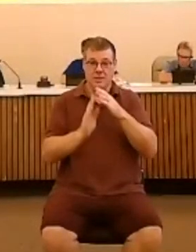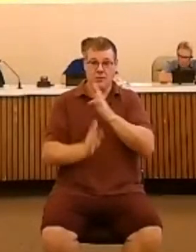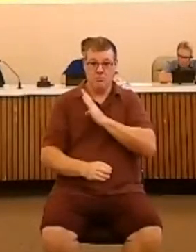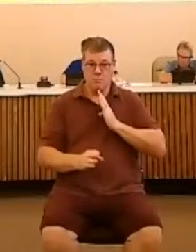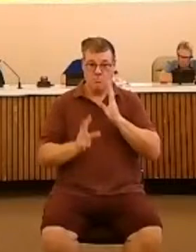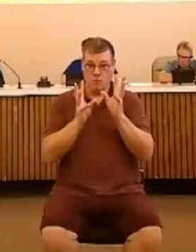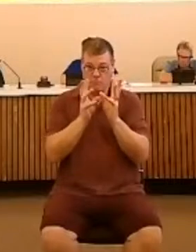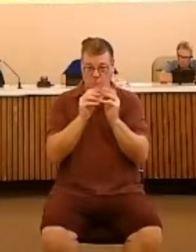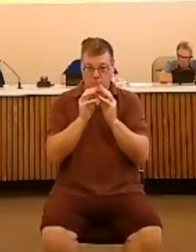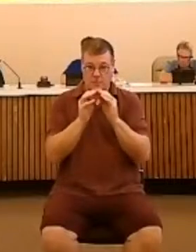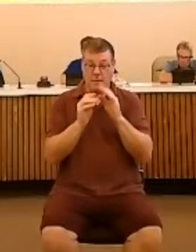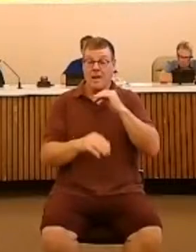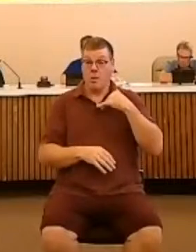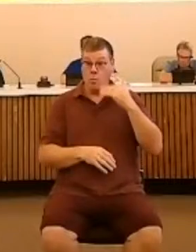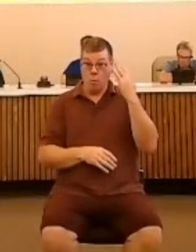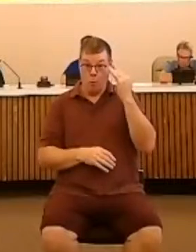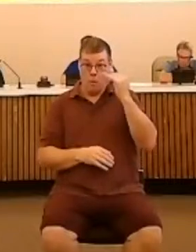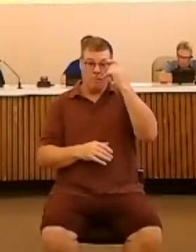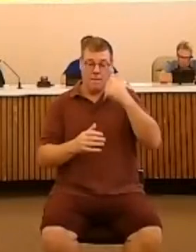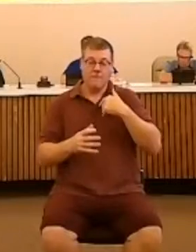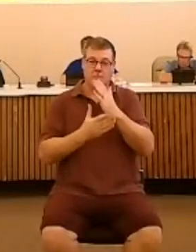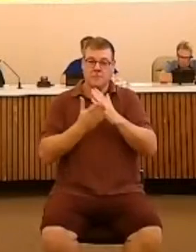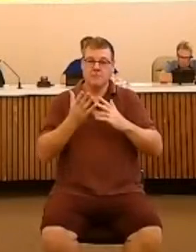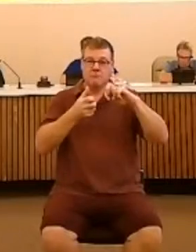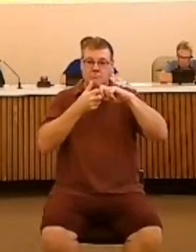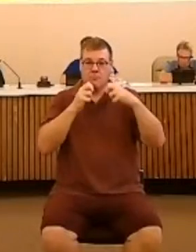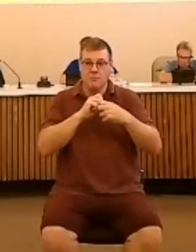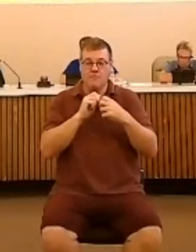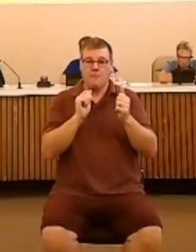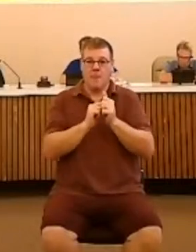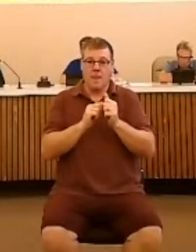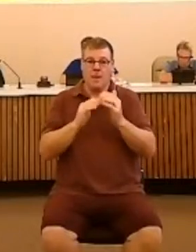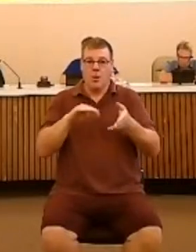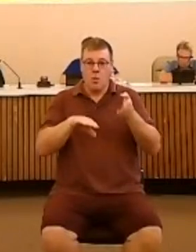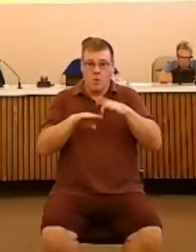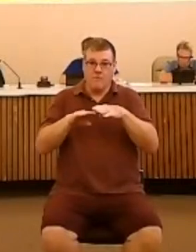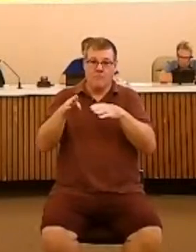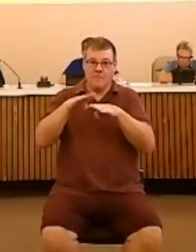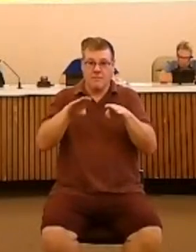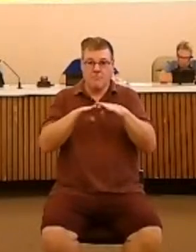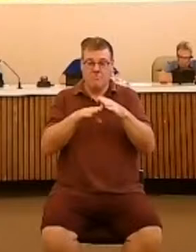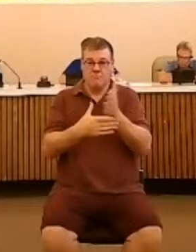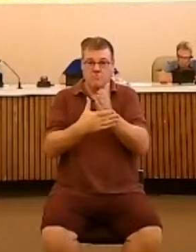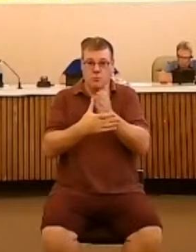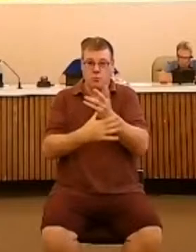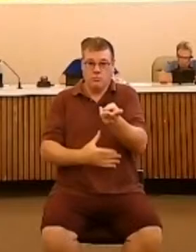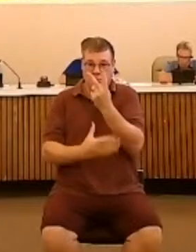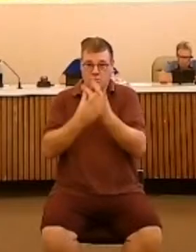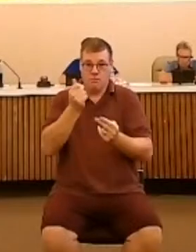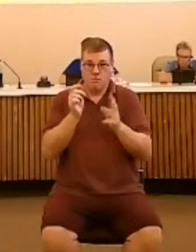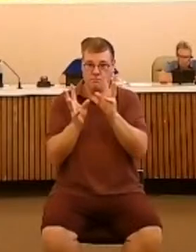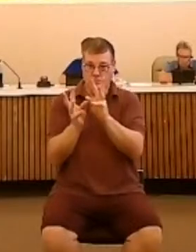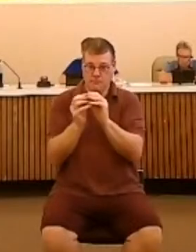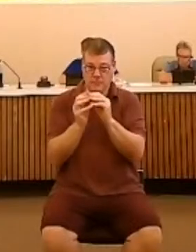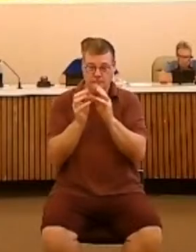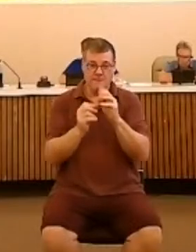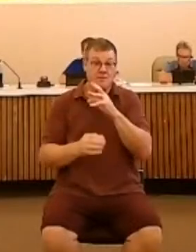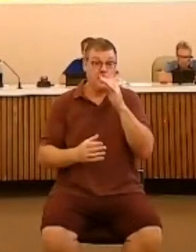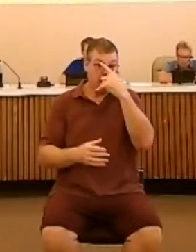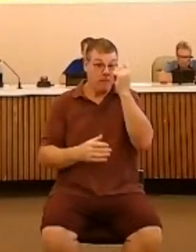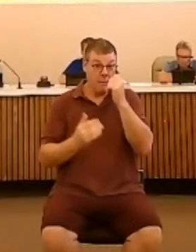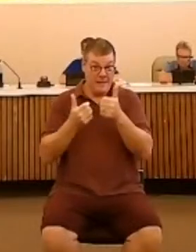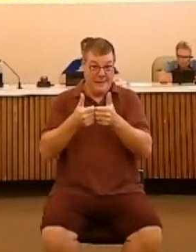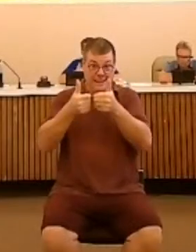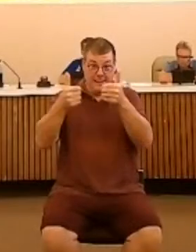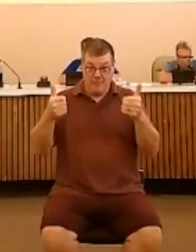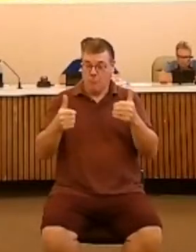meeting. And we did that because we've had some issues with overlap between the two meetings. And because they were separate